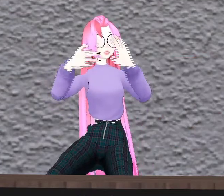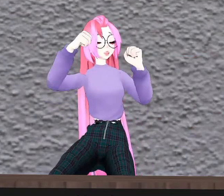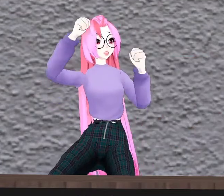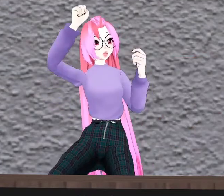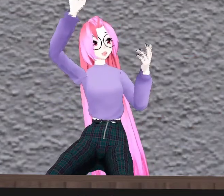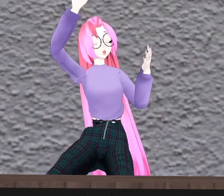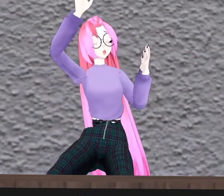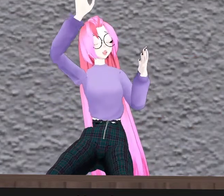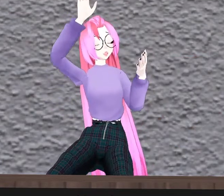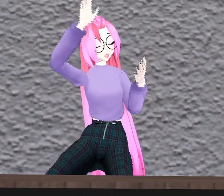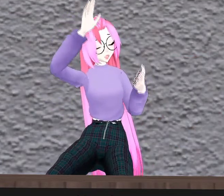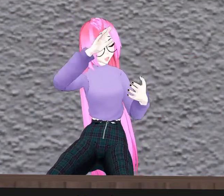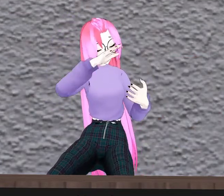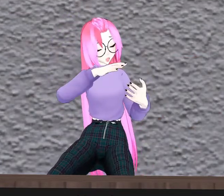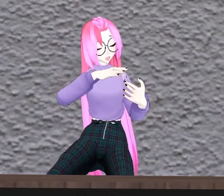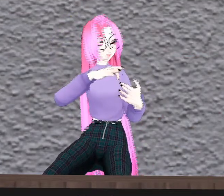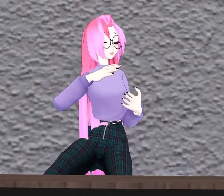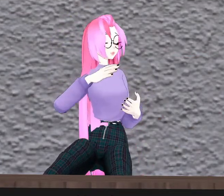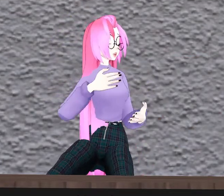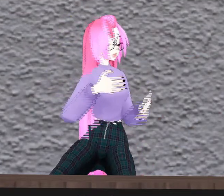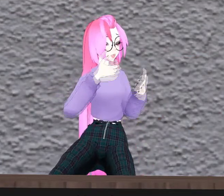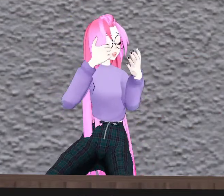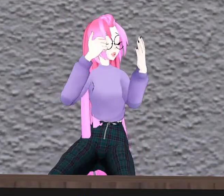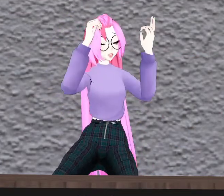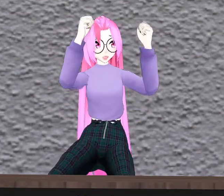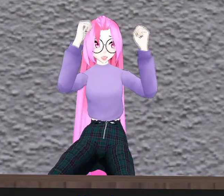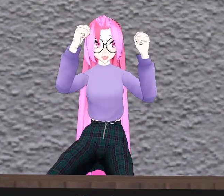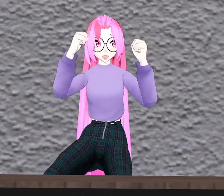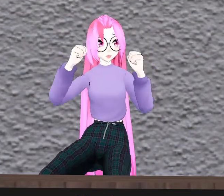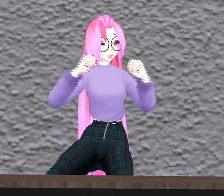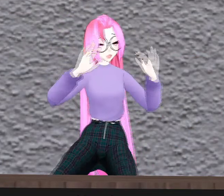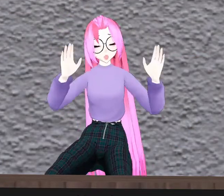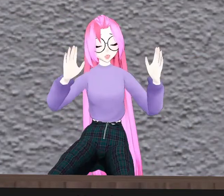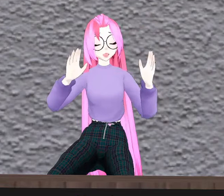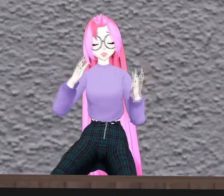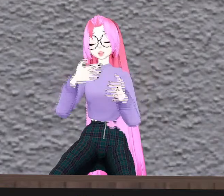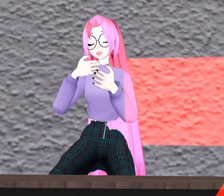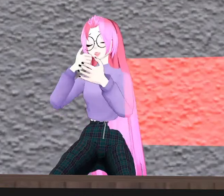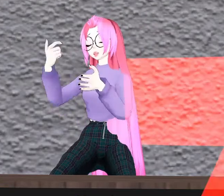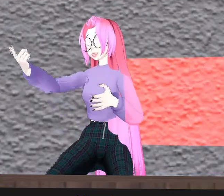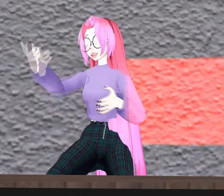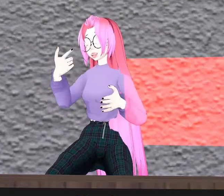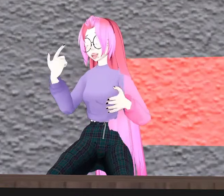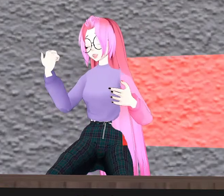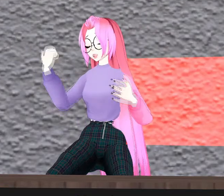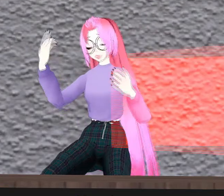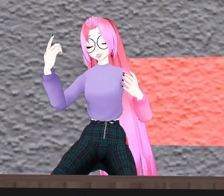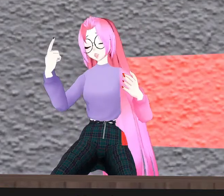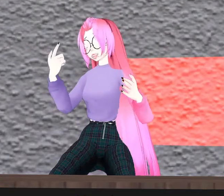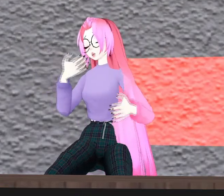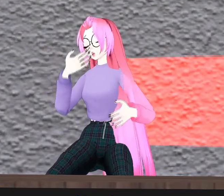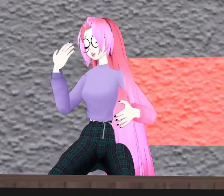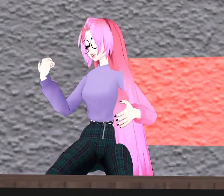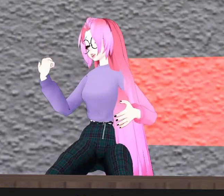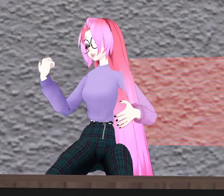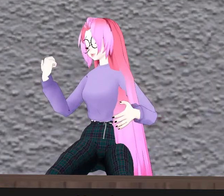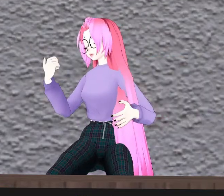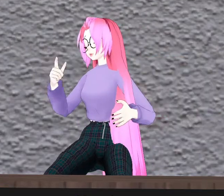that lag way lower. That's going to help me teach more clearly, and that's going to help you guys understand way better.